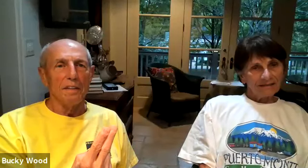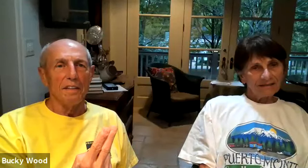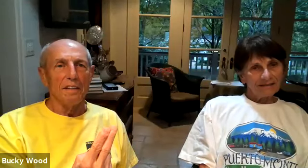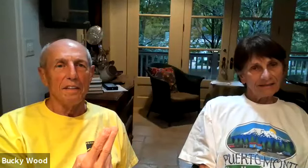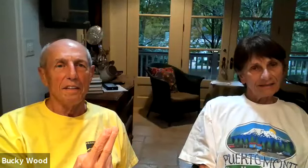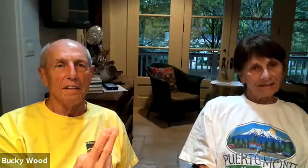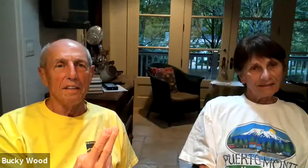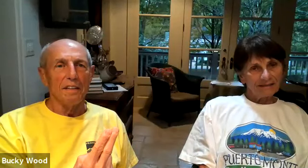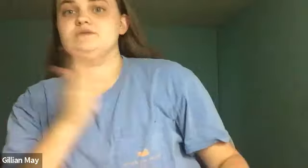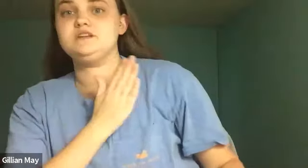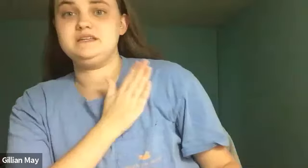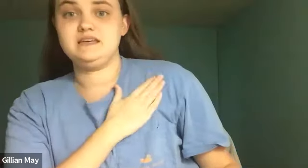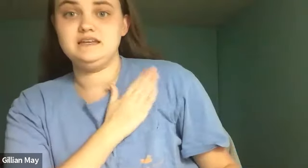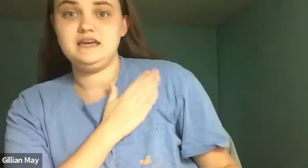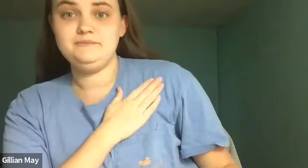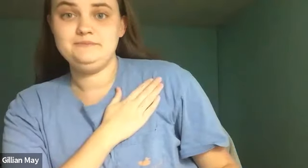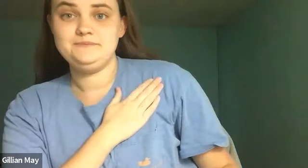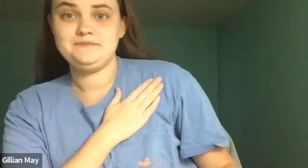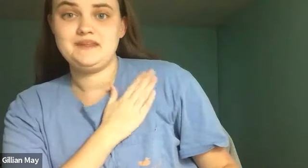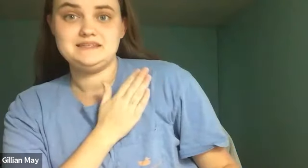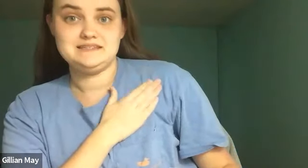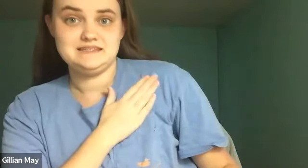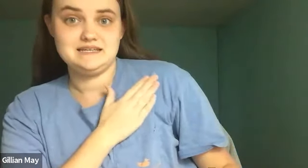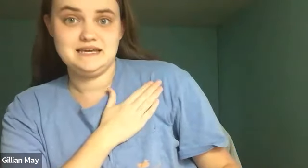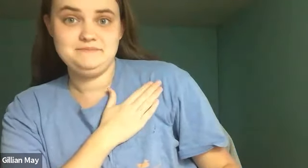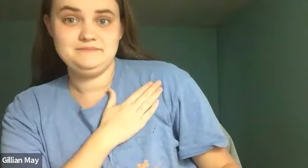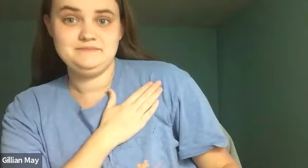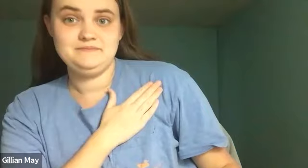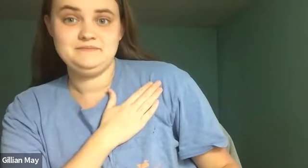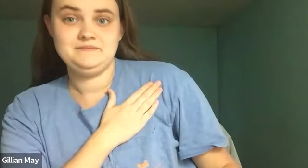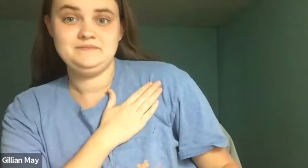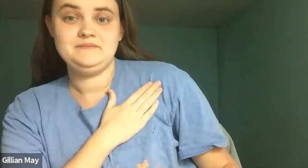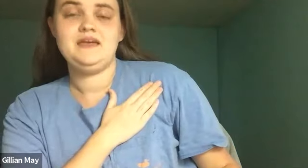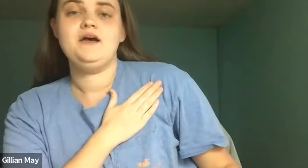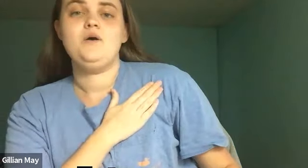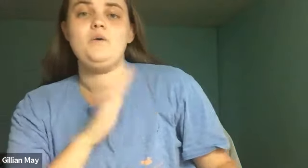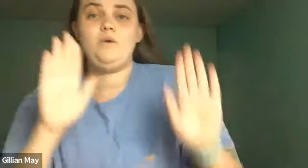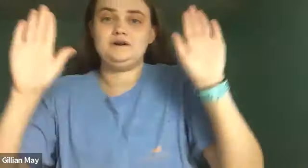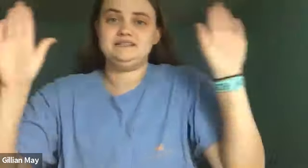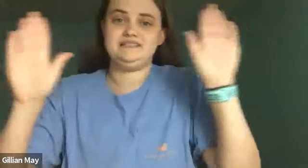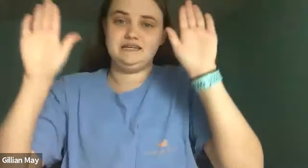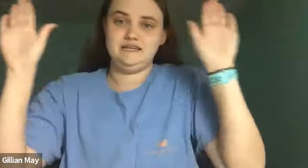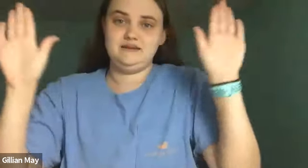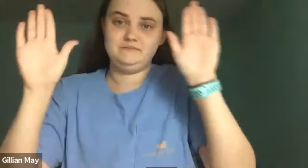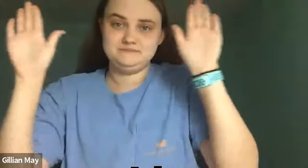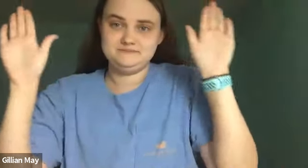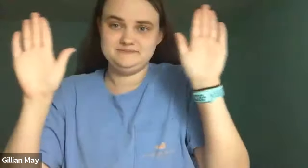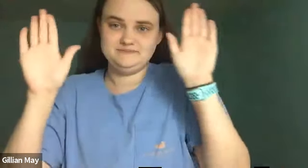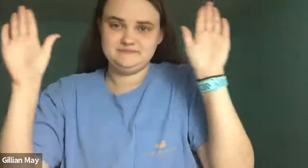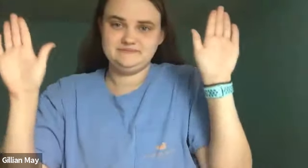move my hair so you can see it. So it's gonna be Sunday, Sunday, or Sunday.